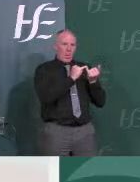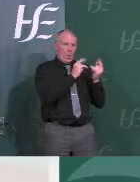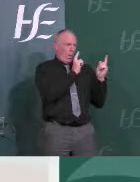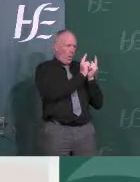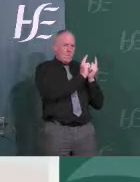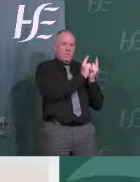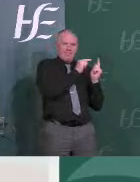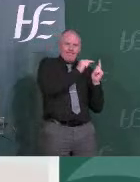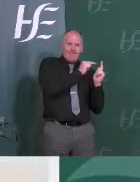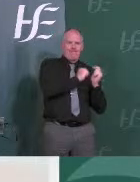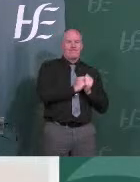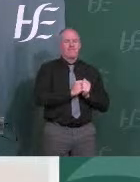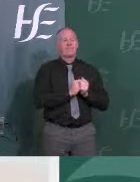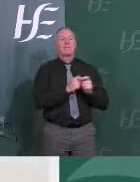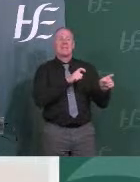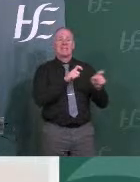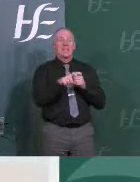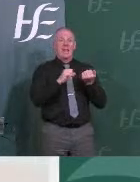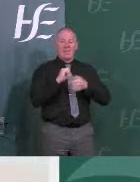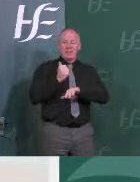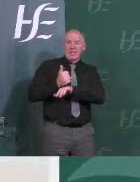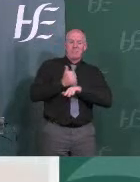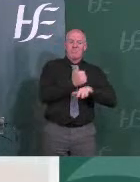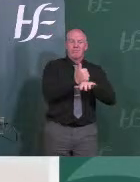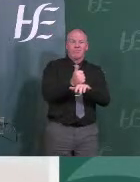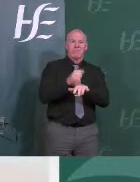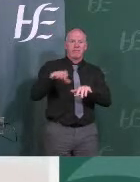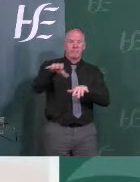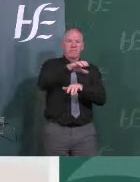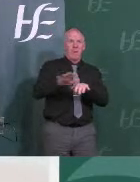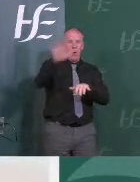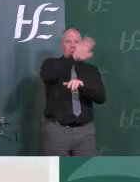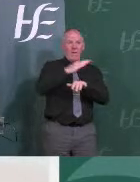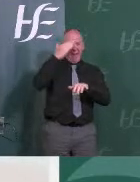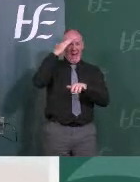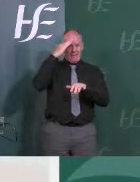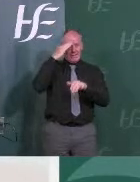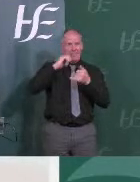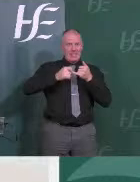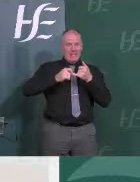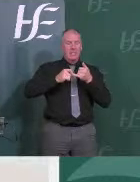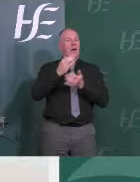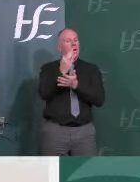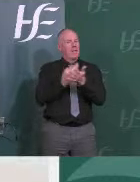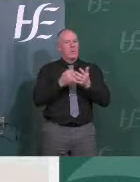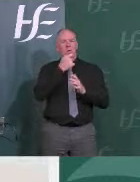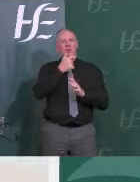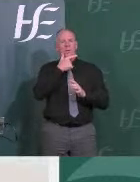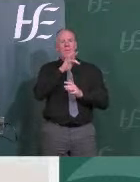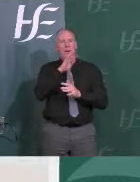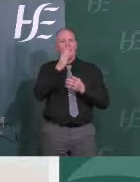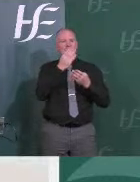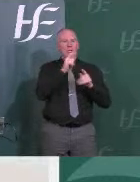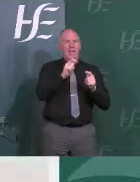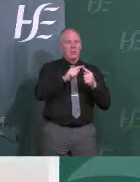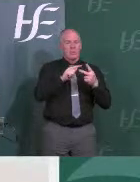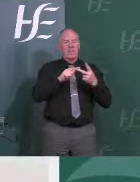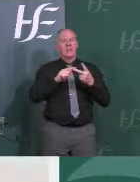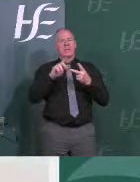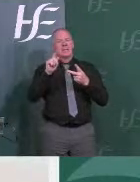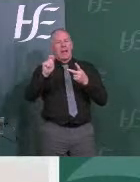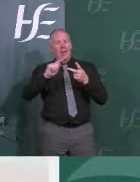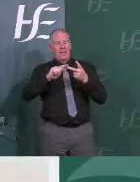We are still operating a number of pop-up sites across the country. There are a few in Dublin between Blanchardstown, Tala and